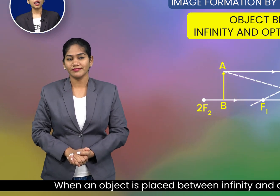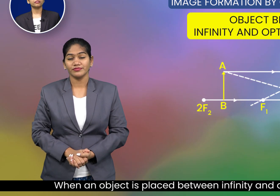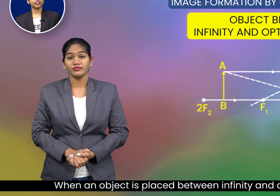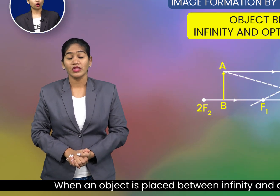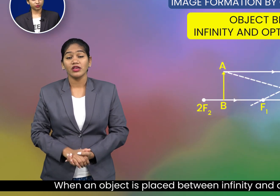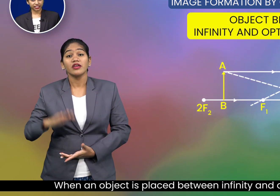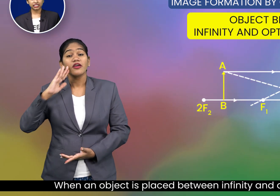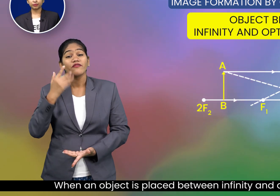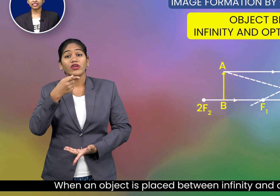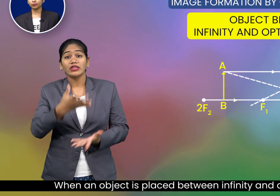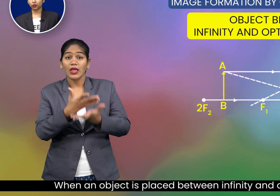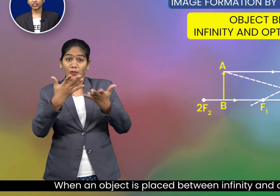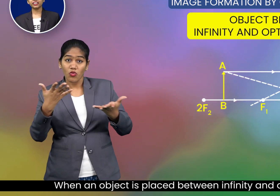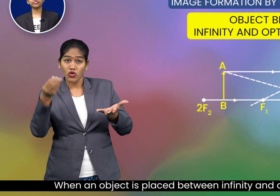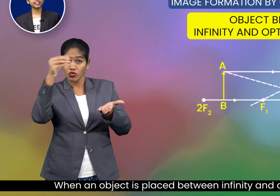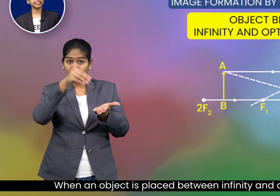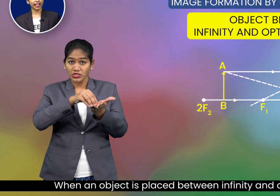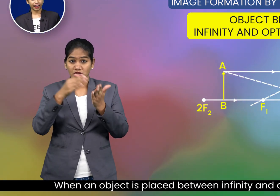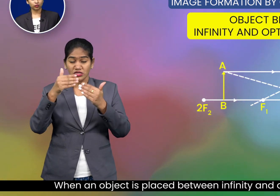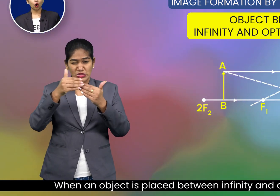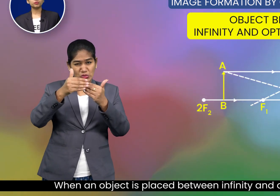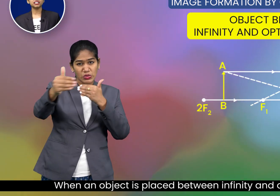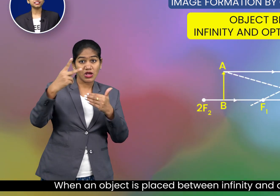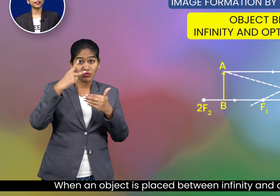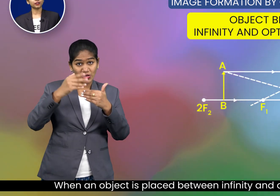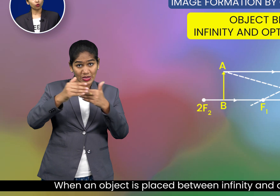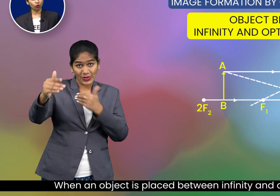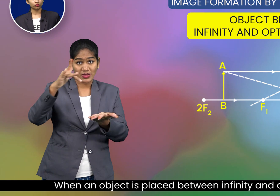When an object is placed between infinity and optical center O,